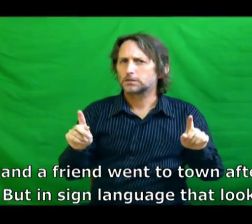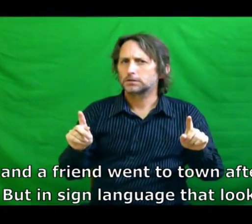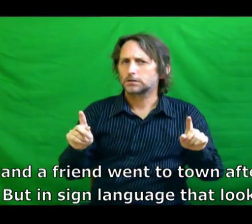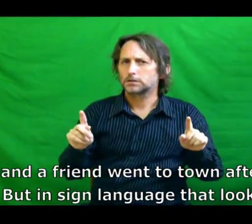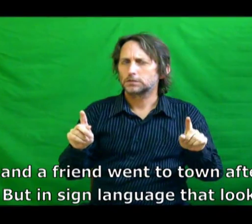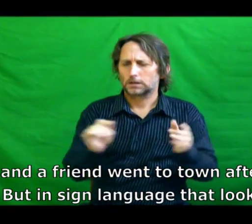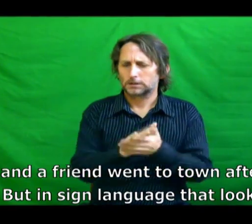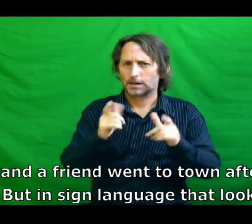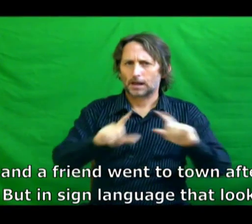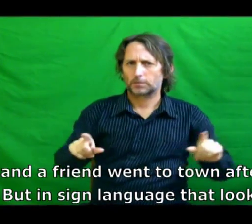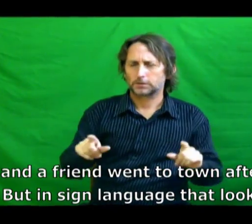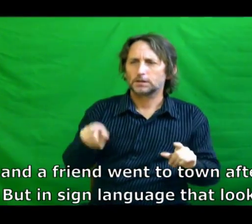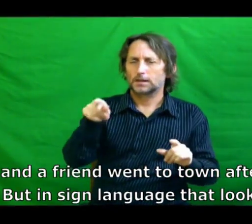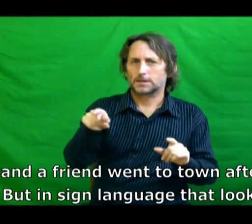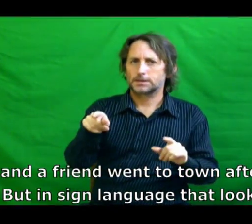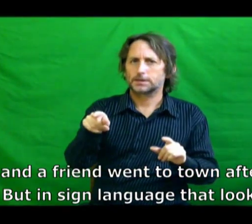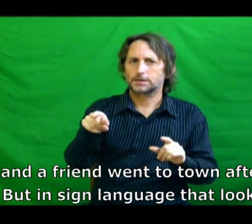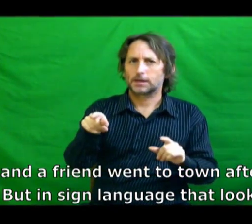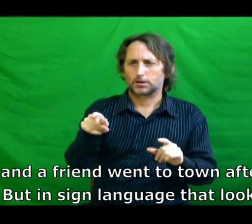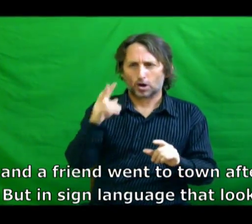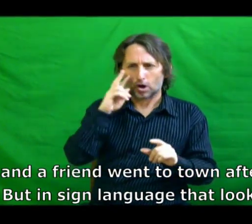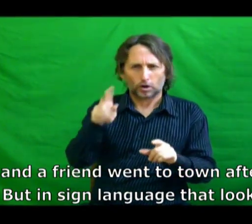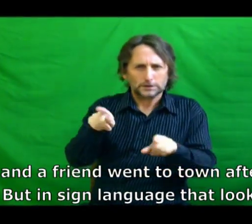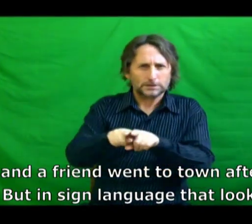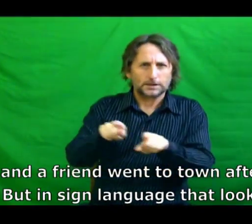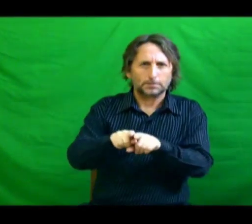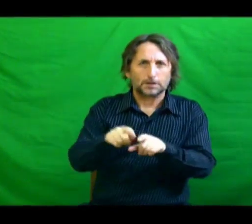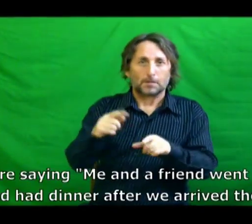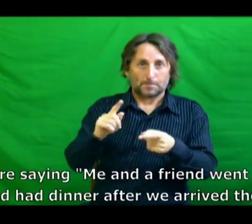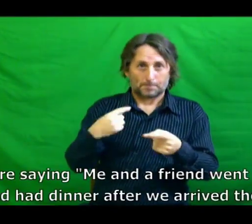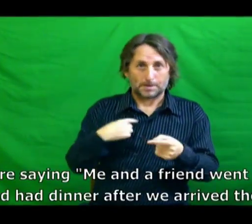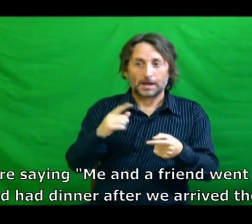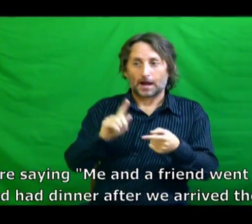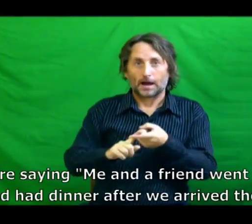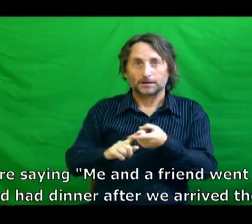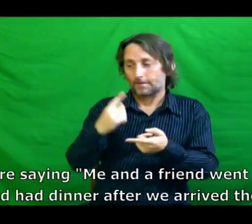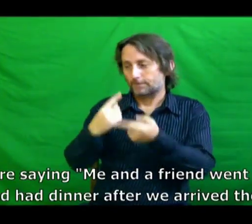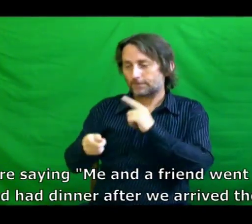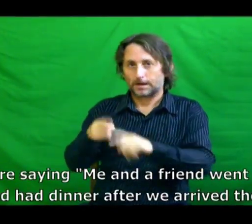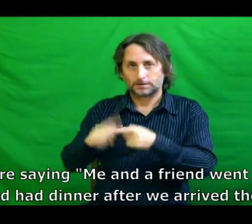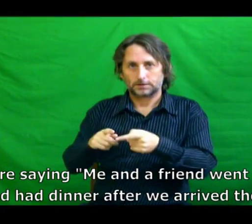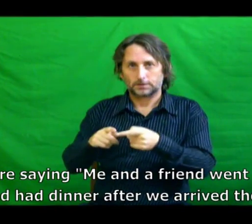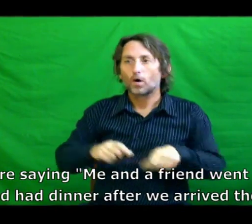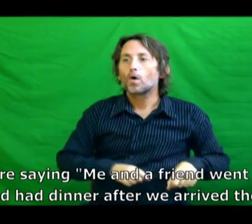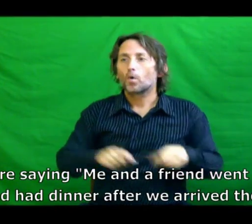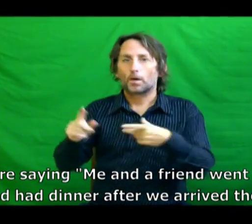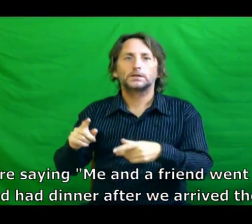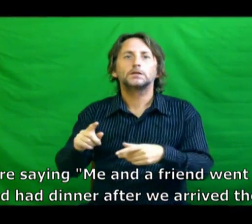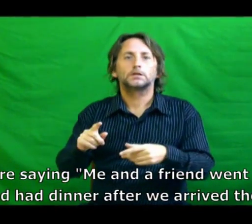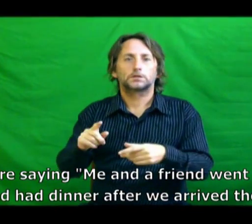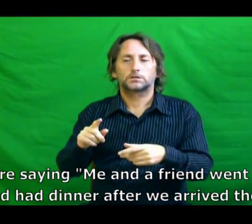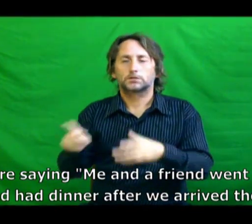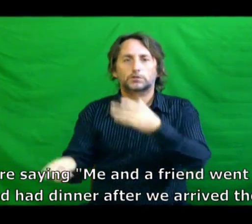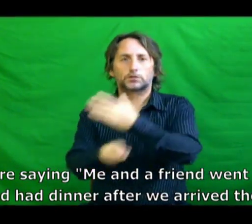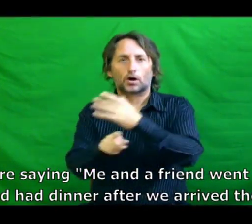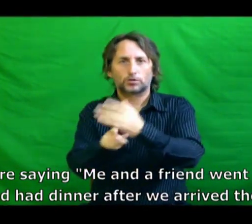But in sign language, that looks like you are saying, me and a friend went to town and